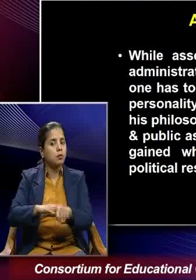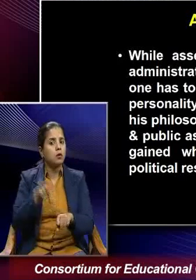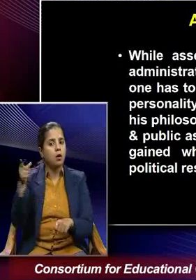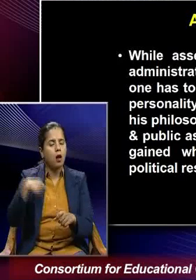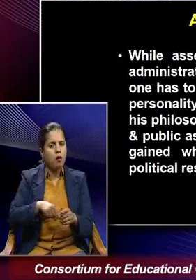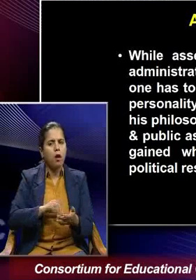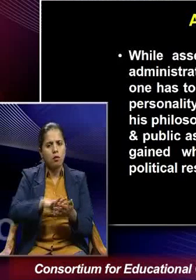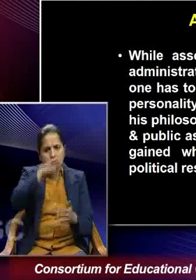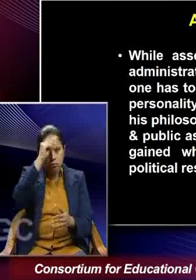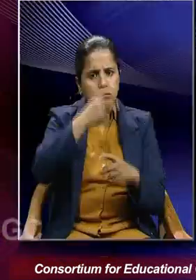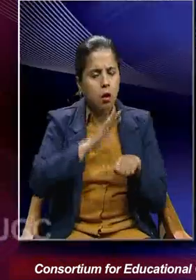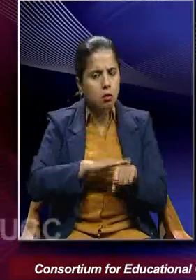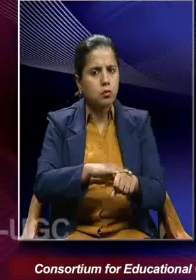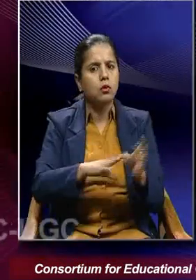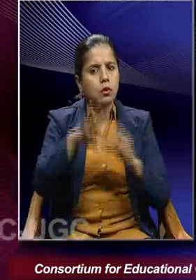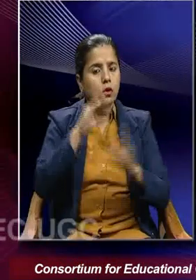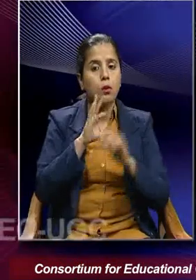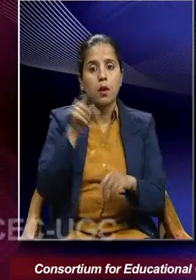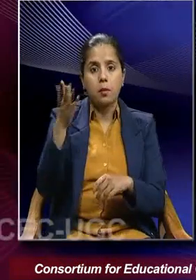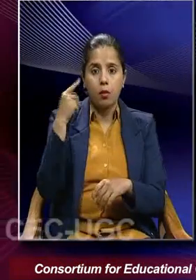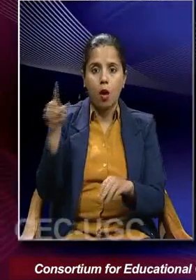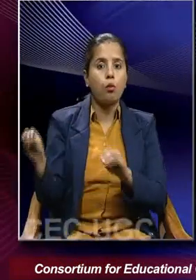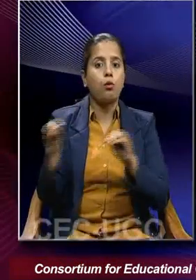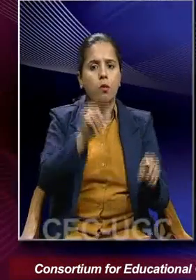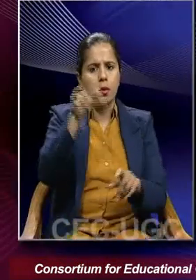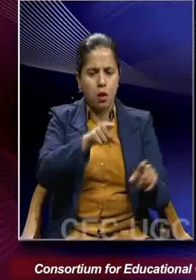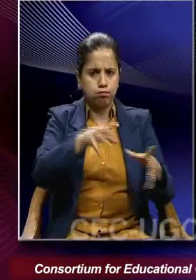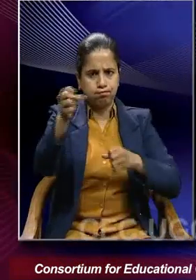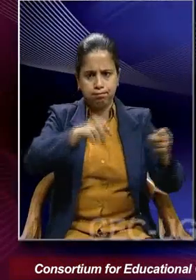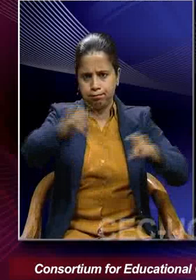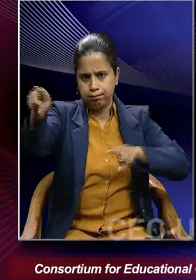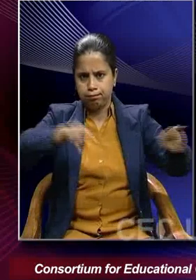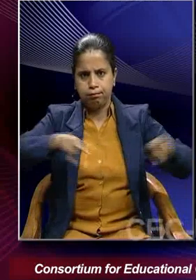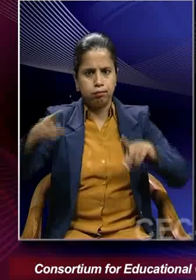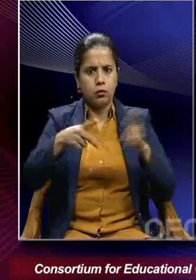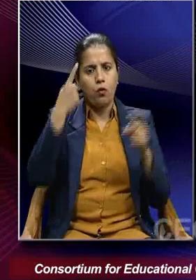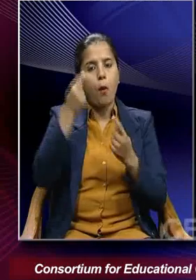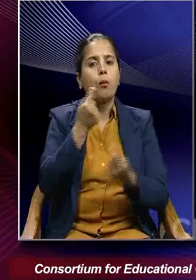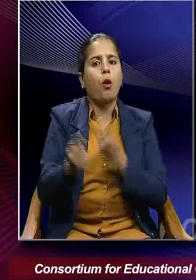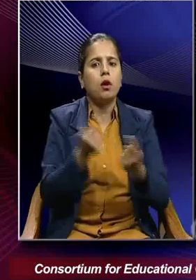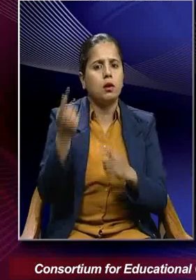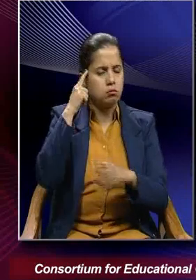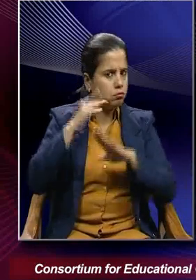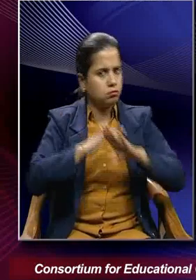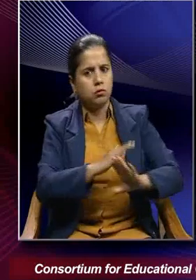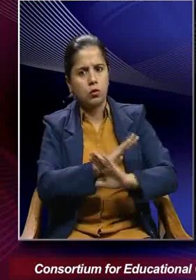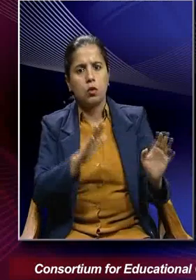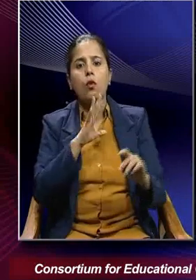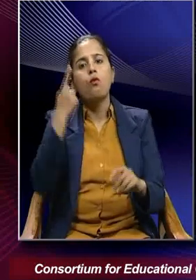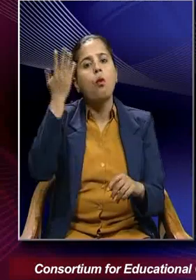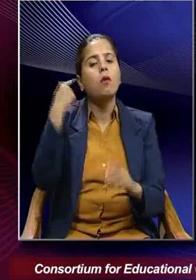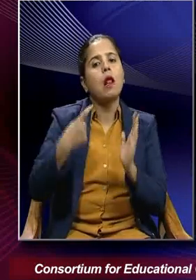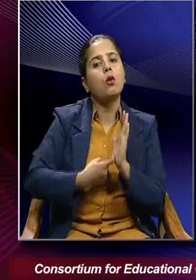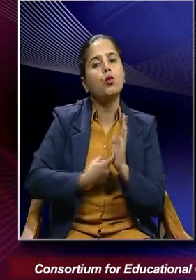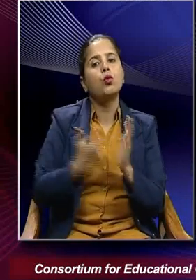over a period of time while he was mobilizing the forces for the political resistance to the alien rule.